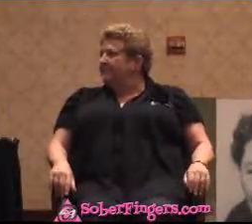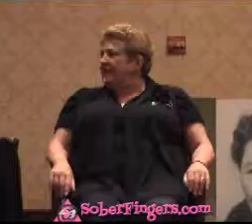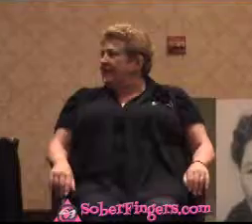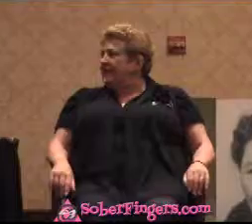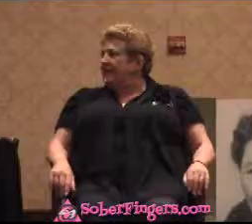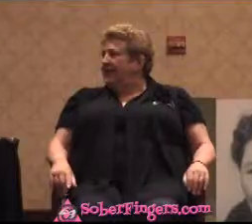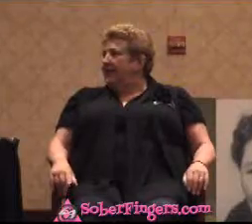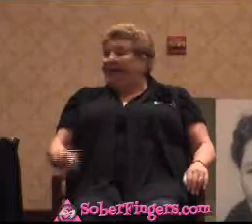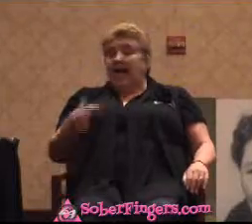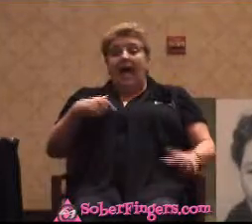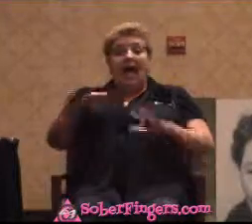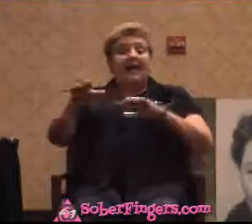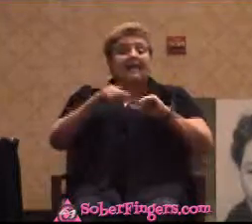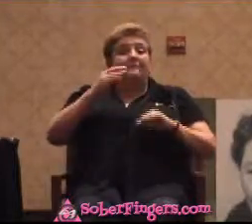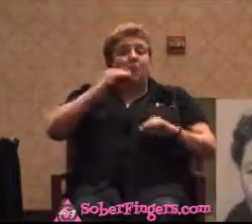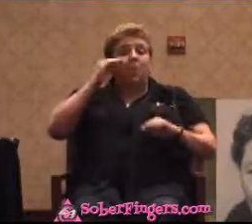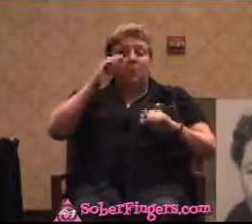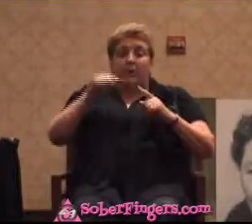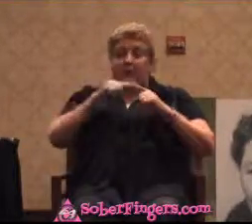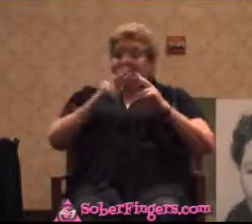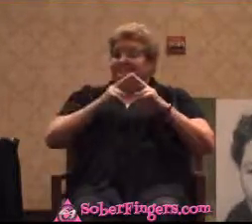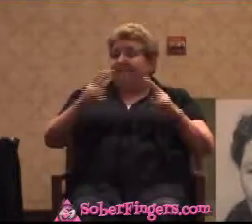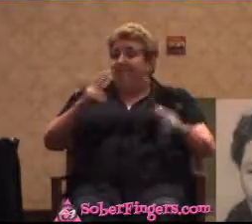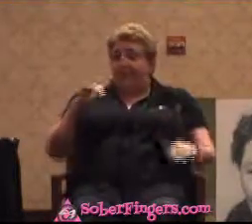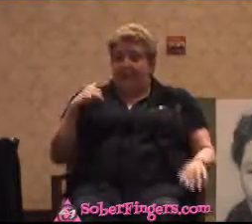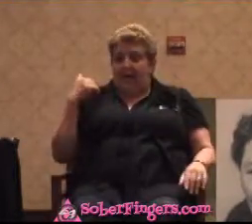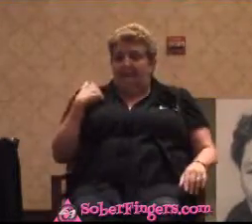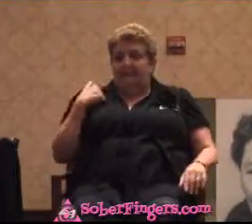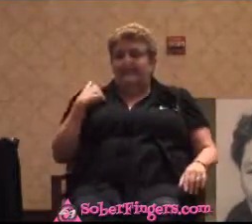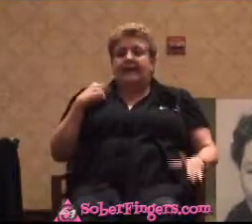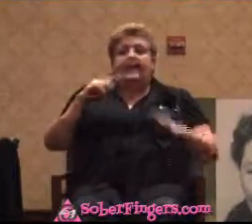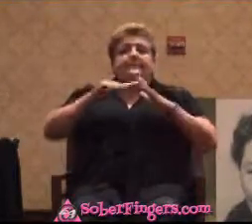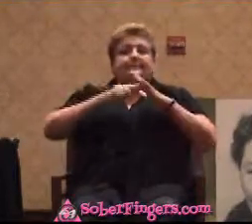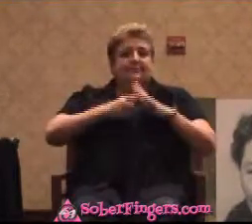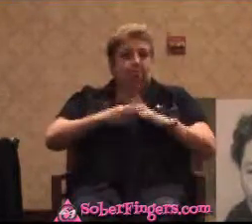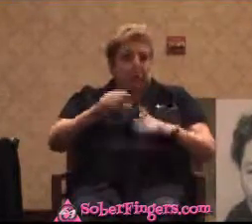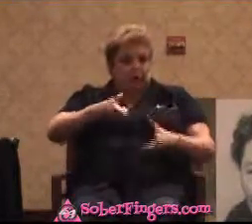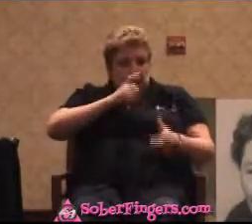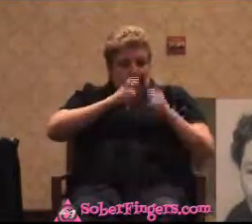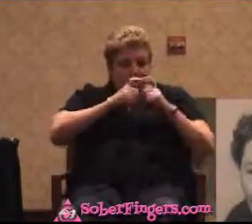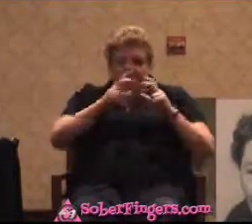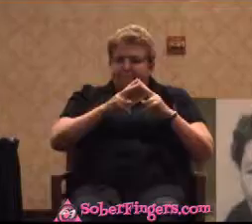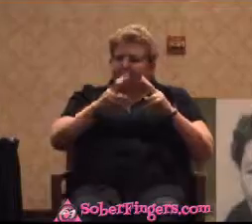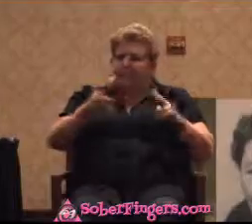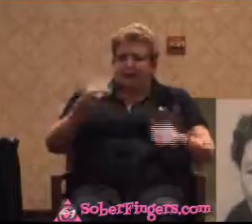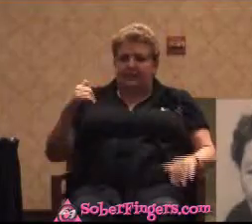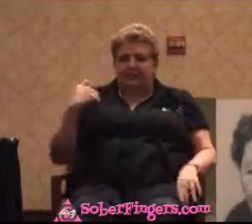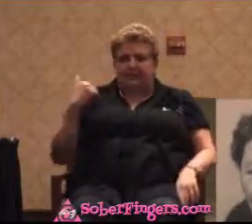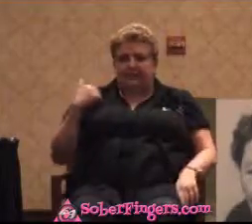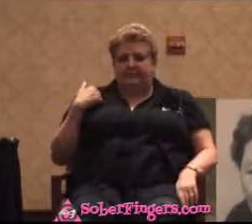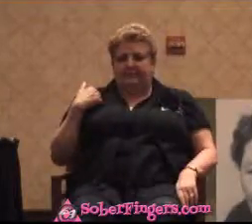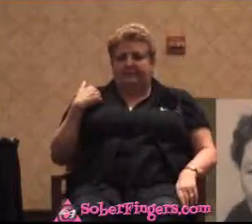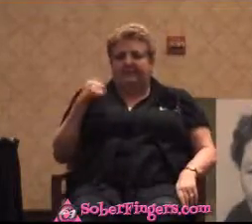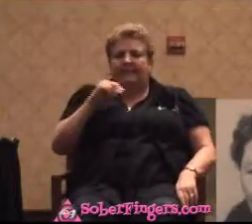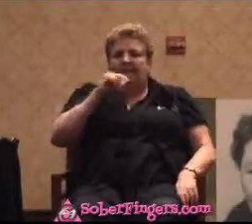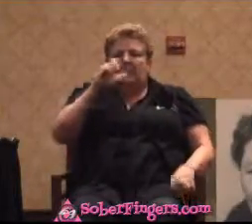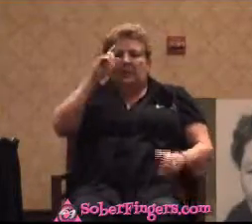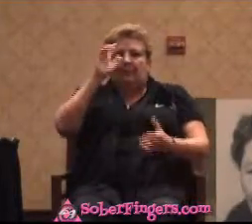I left home at a very young age. And I began drinking very young. And I don't believe that my